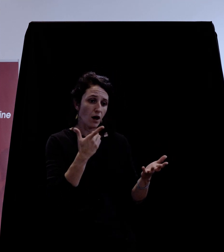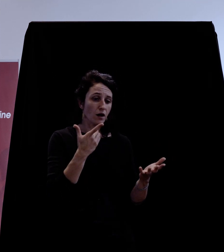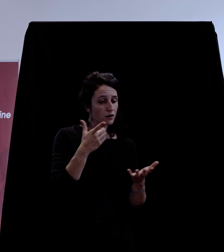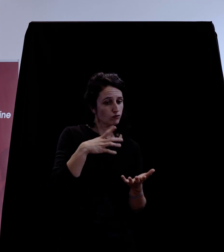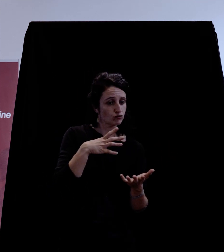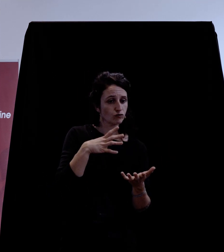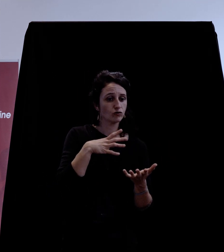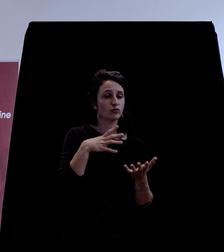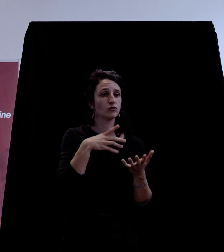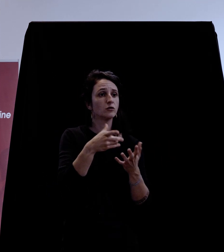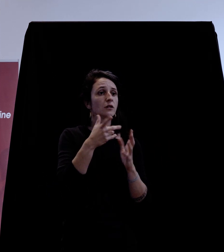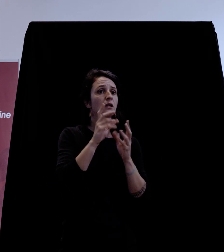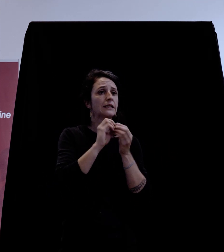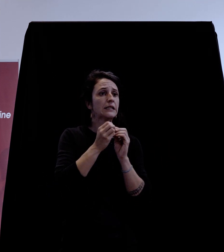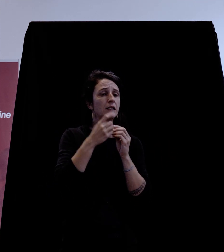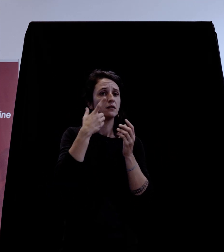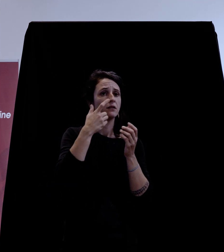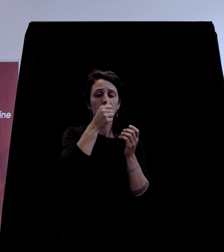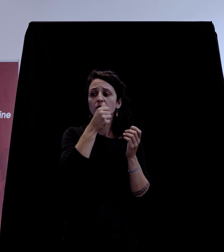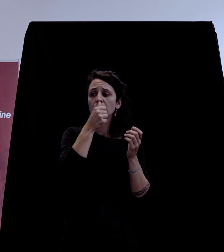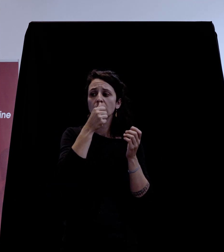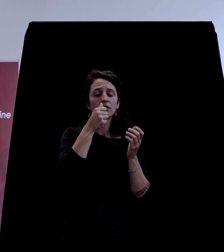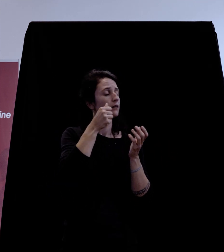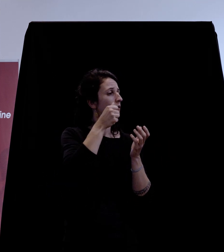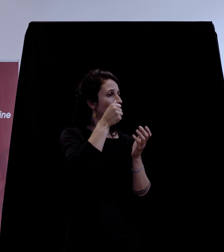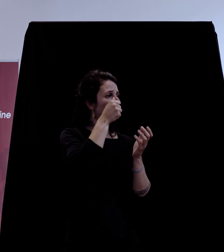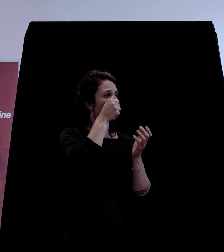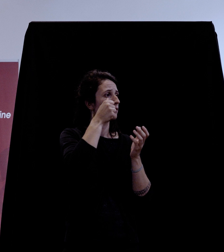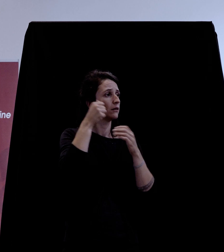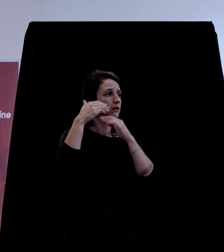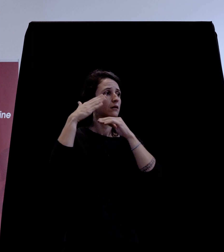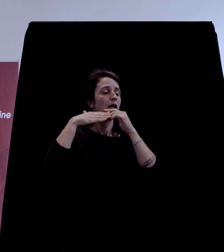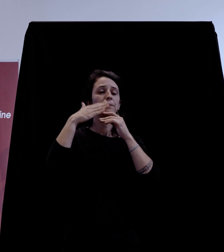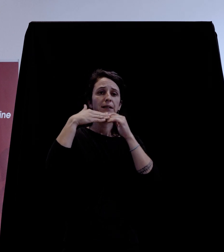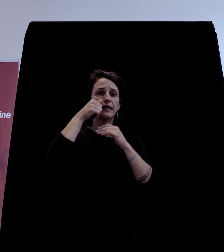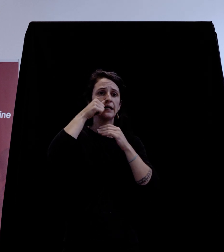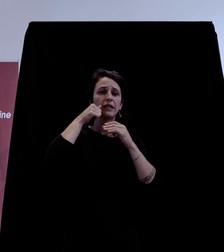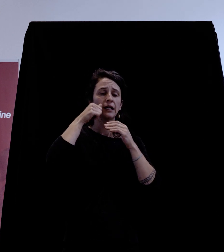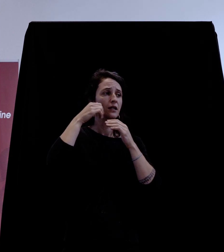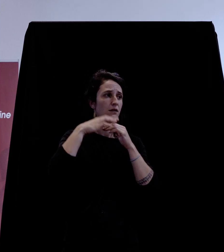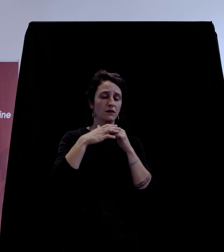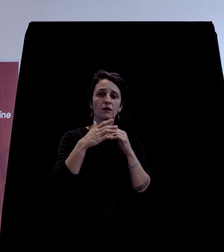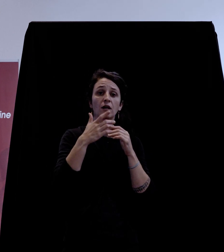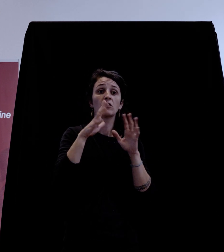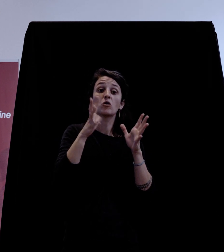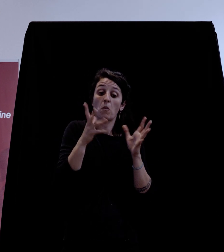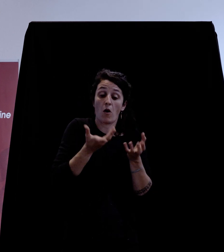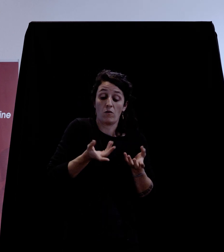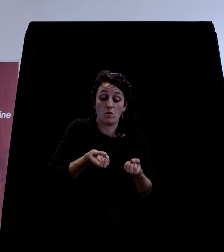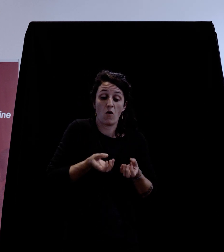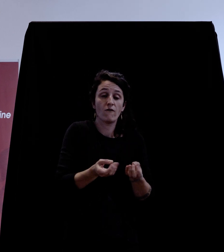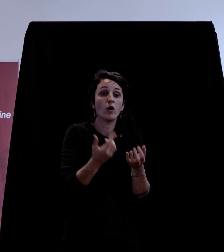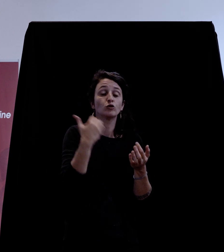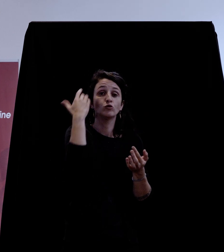blocked. What's the impact of that on the child's sensory experiences in the womb? I don't